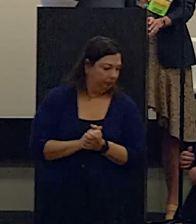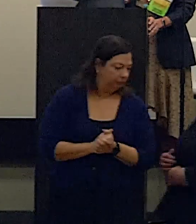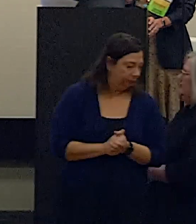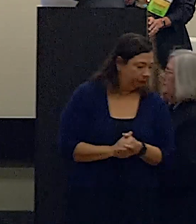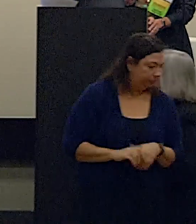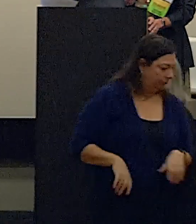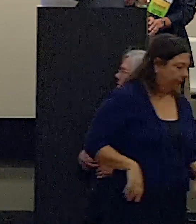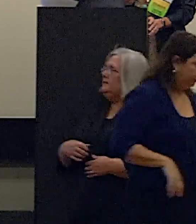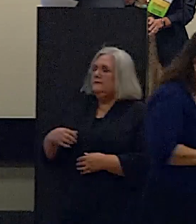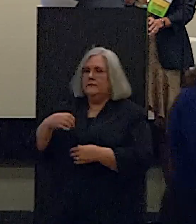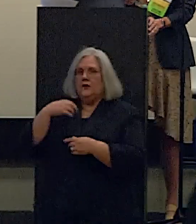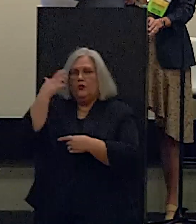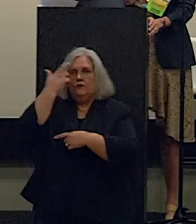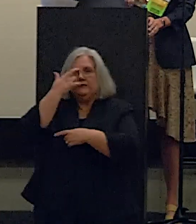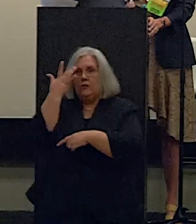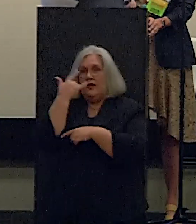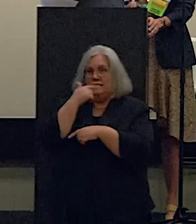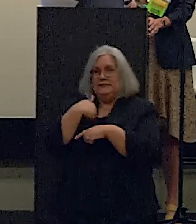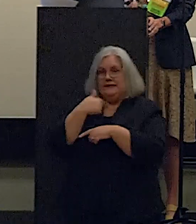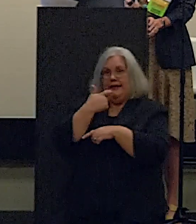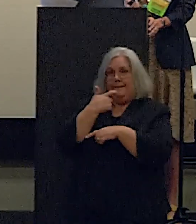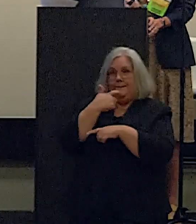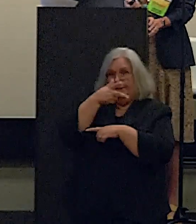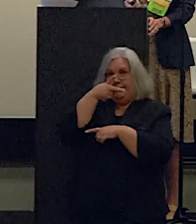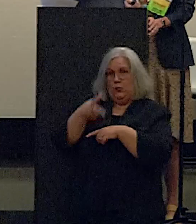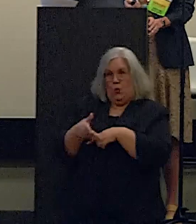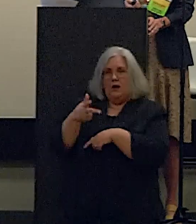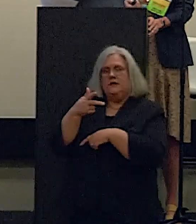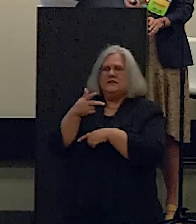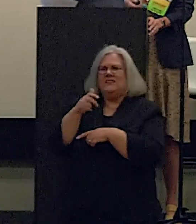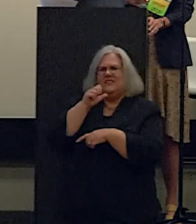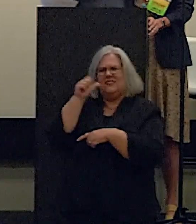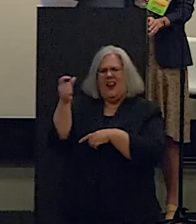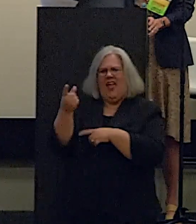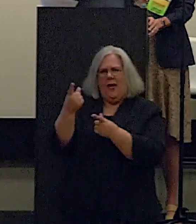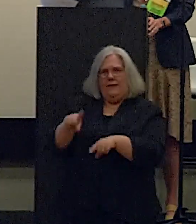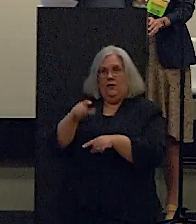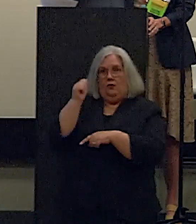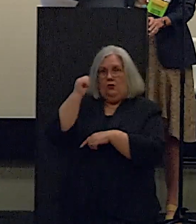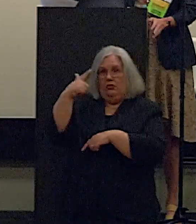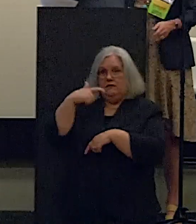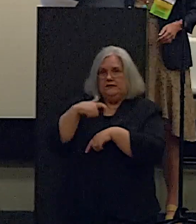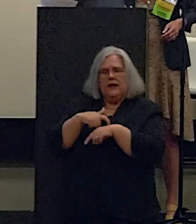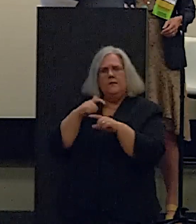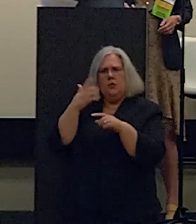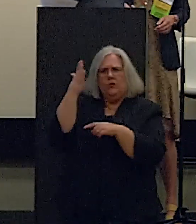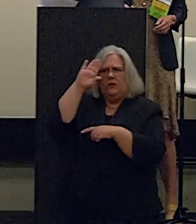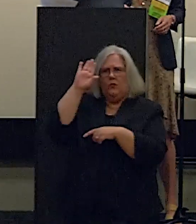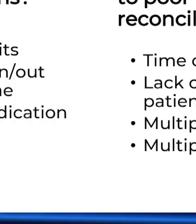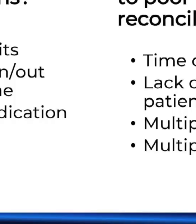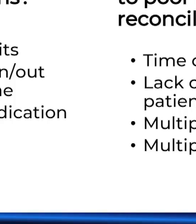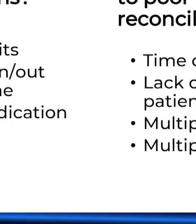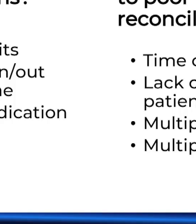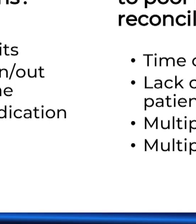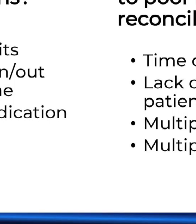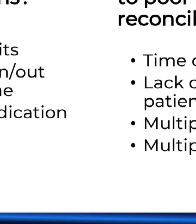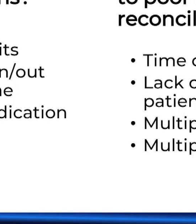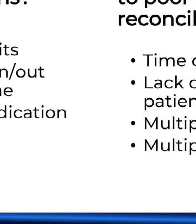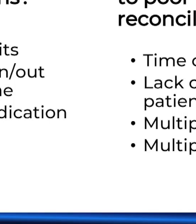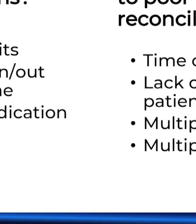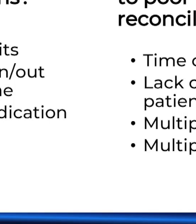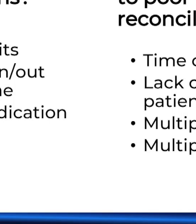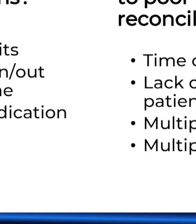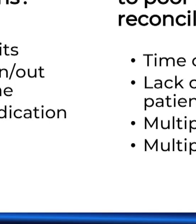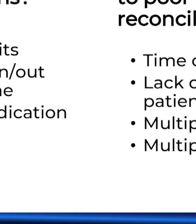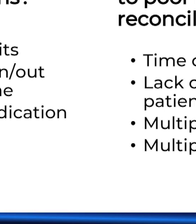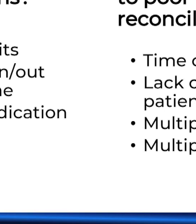I say poor because it doesn't happen all the time. We know that. So when should it happen? Well, it should happen at your